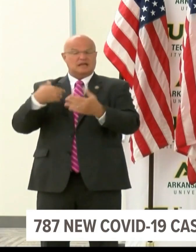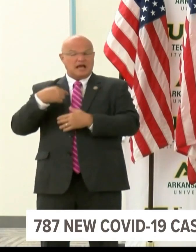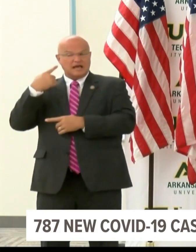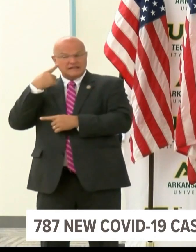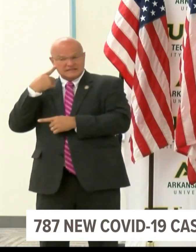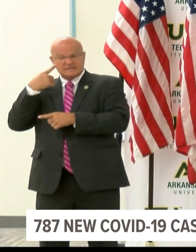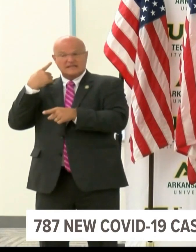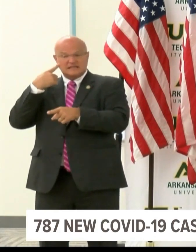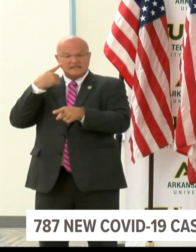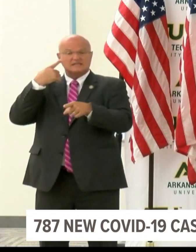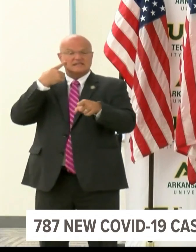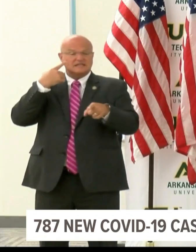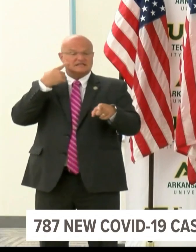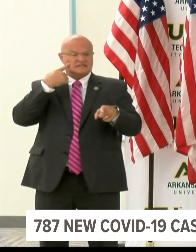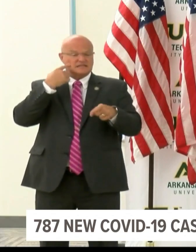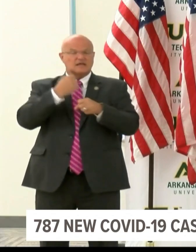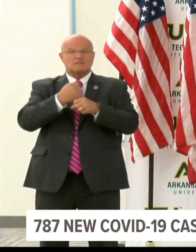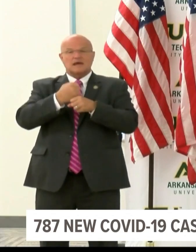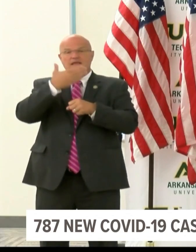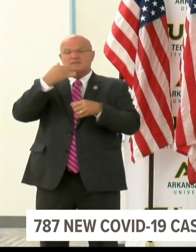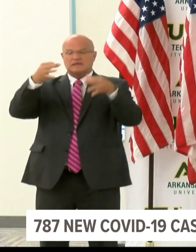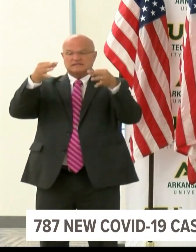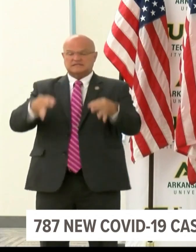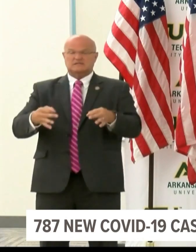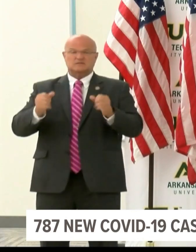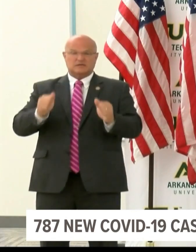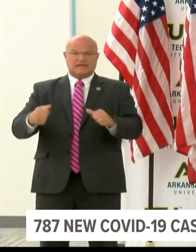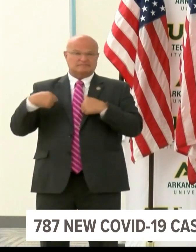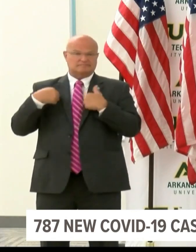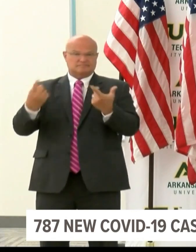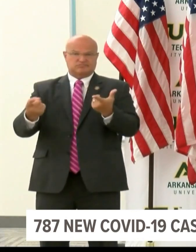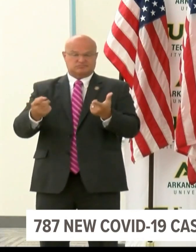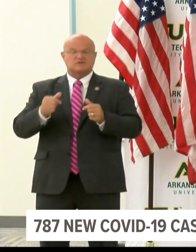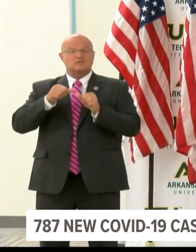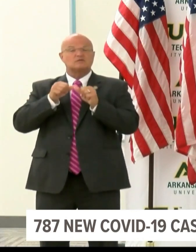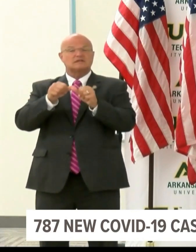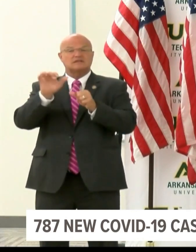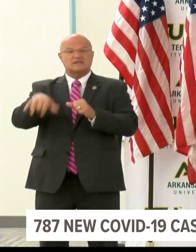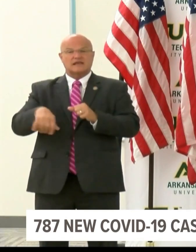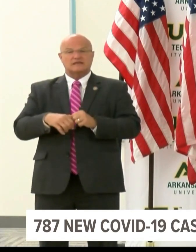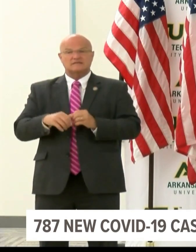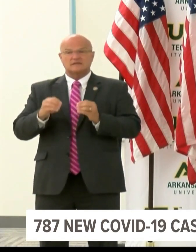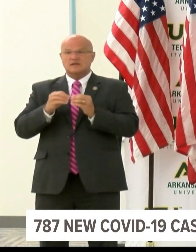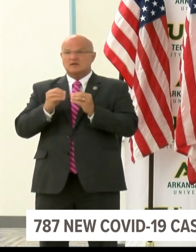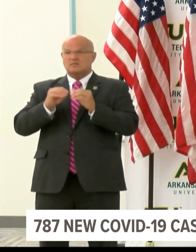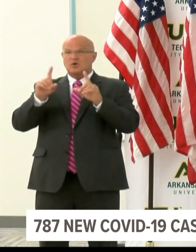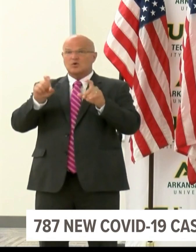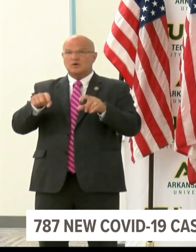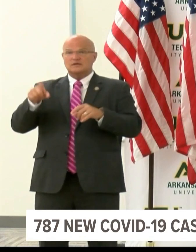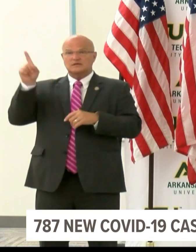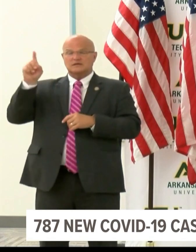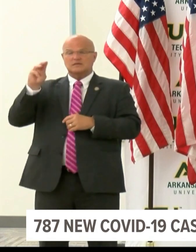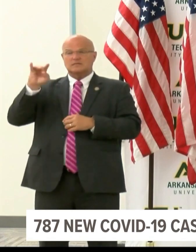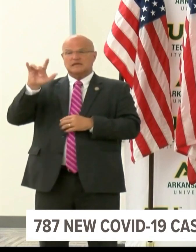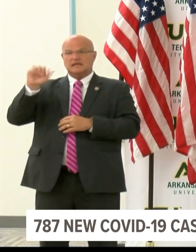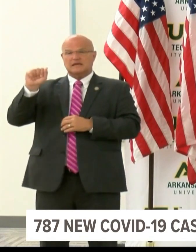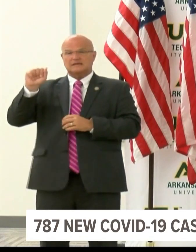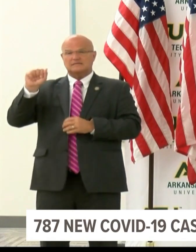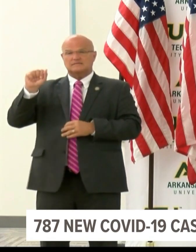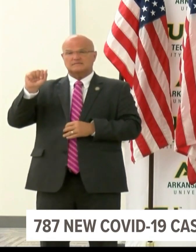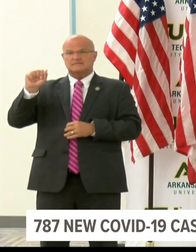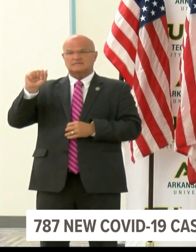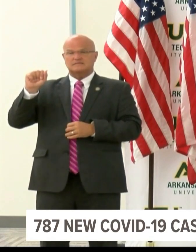listen to that. We make the best judgment that we can. We'll continue to do that. Any other question remotely? Hey,